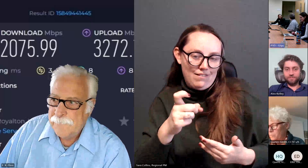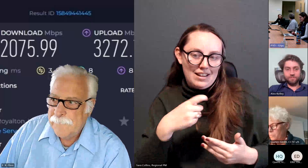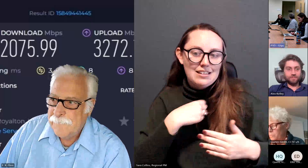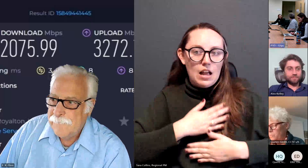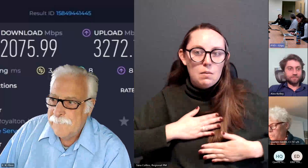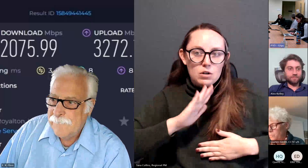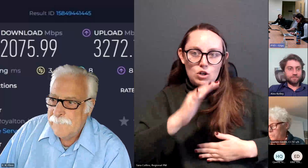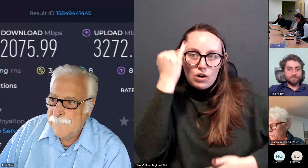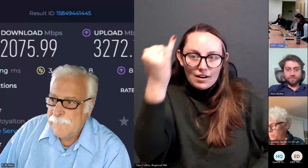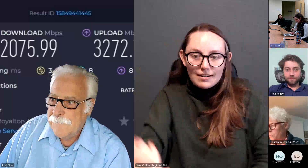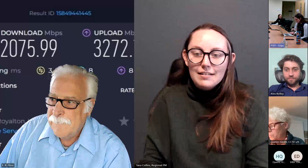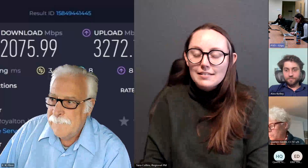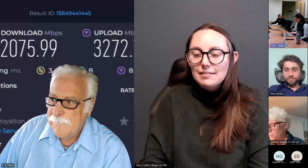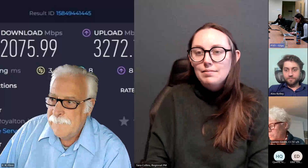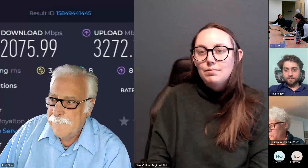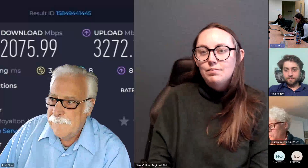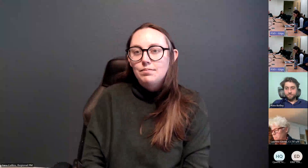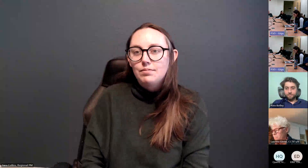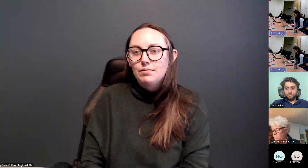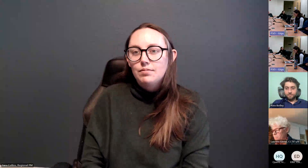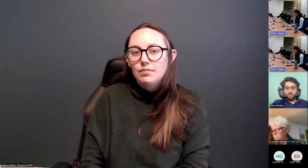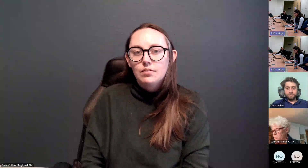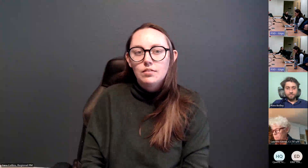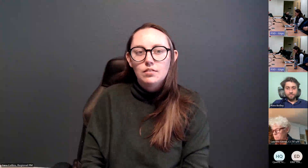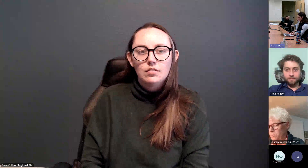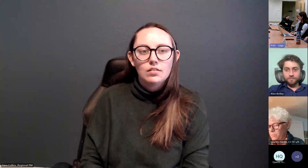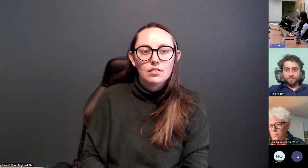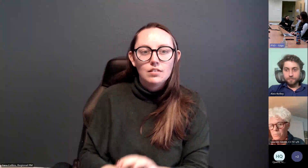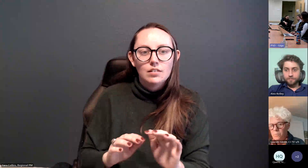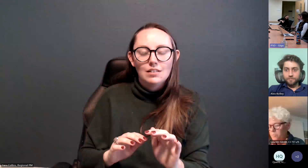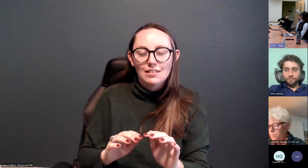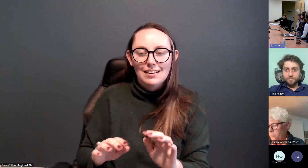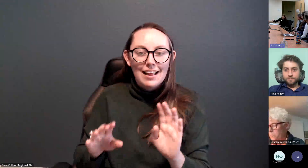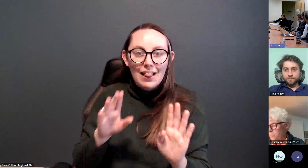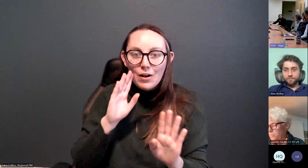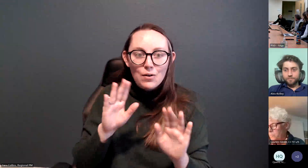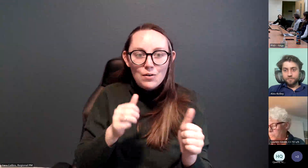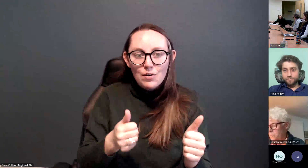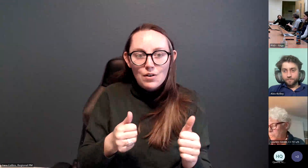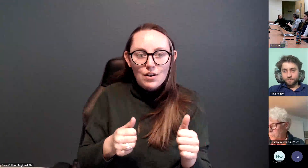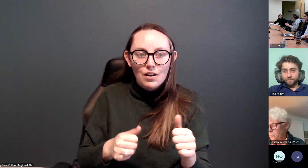Sorry. Hi there, Irene Runner, Senator for Chittenden North. Yeah. How do you do?